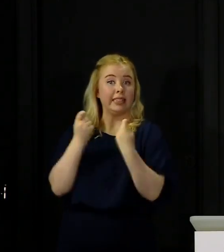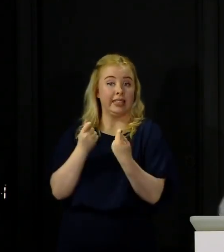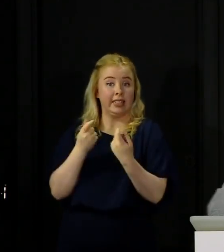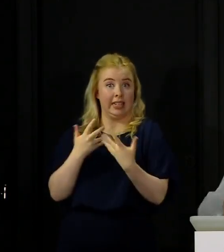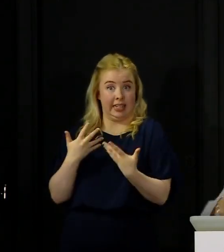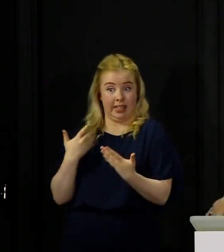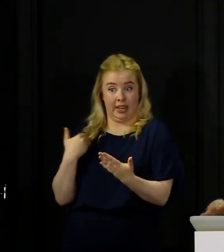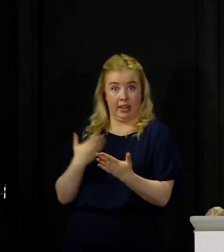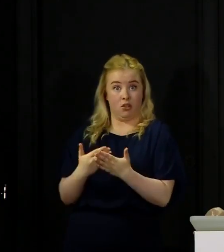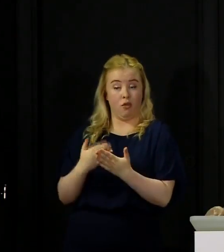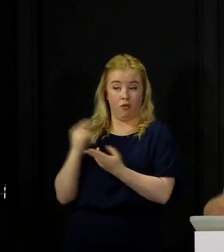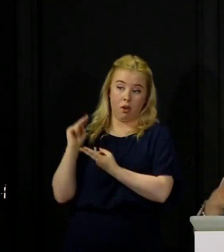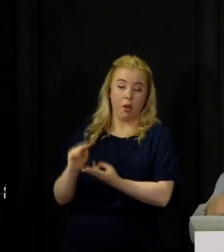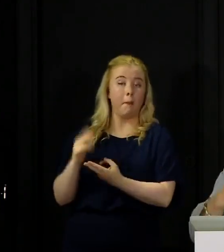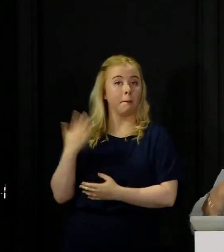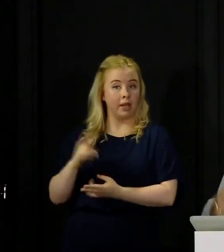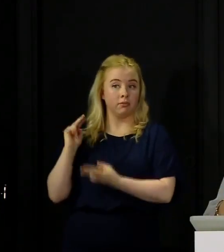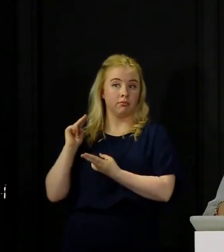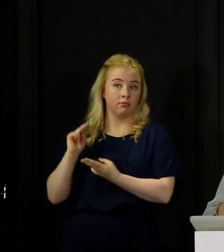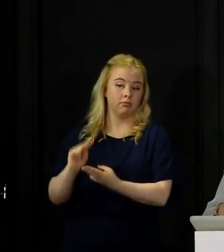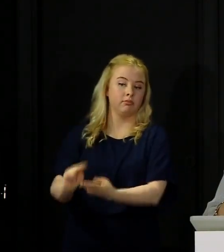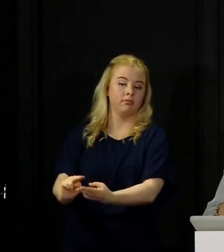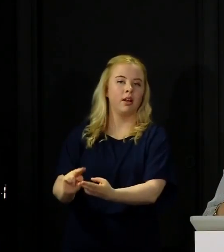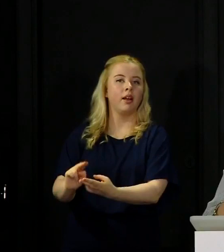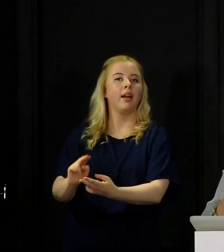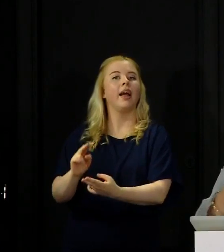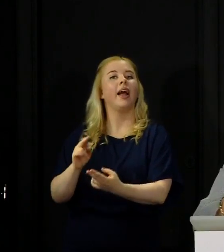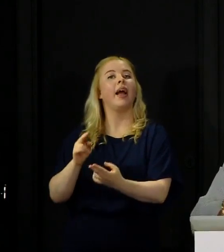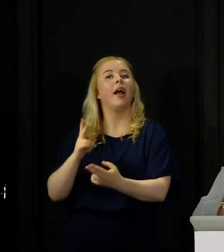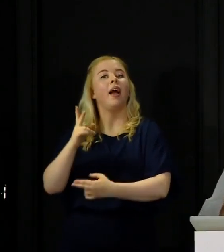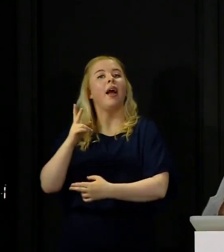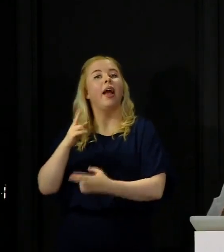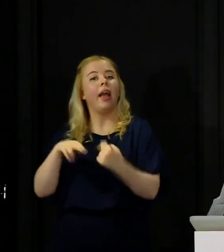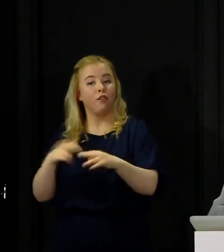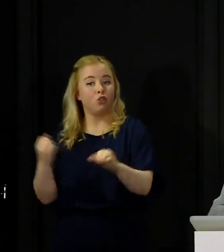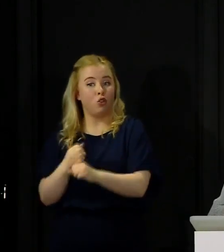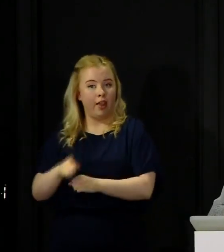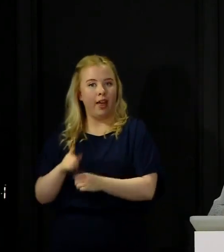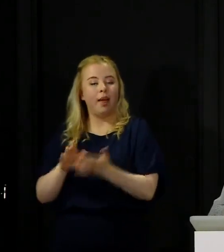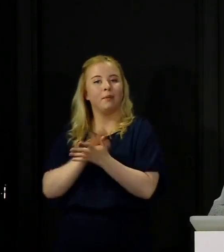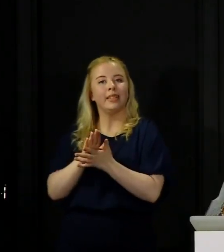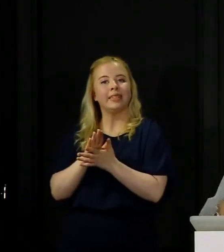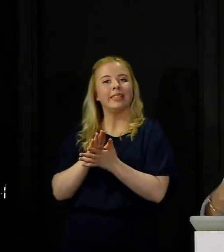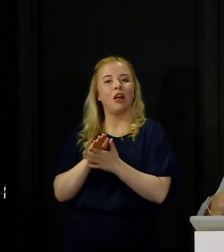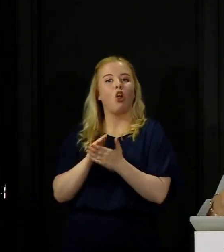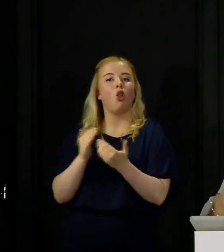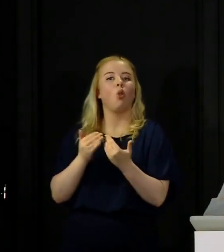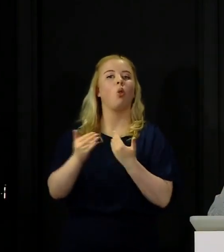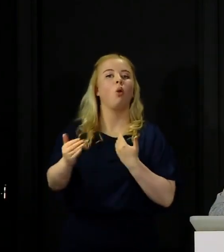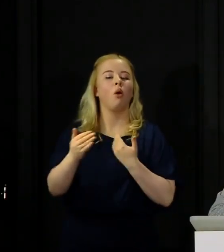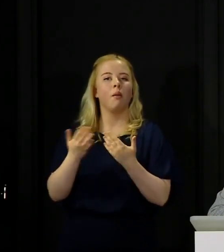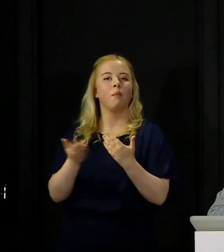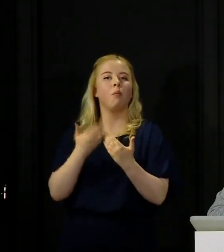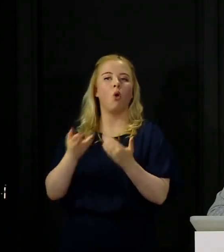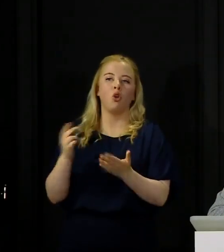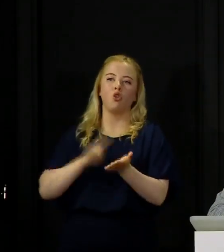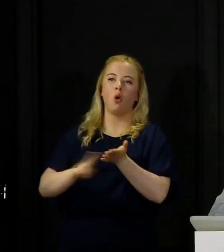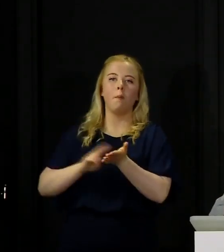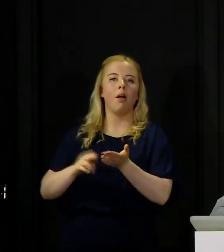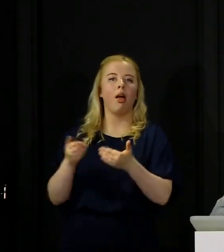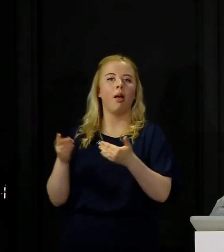now, the prize for that in the medium to longer term is that we get more normality back into our lives as we start to ease these